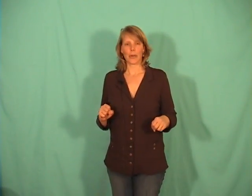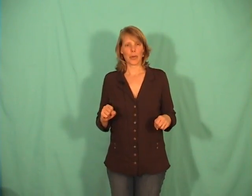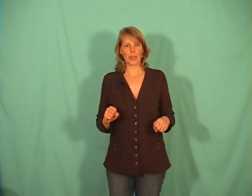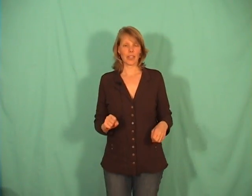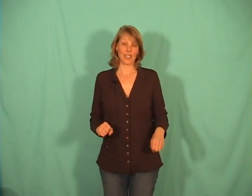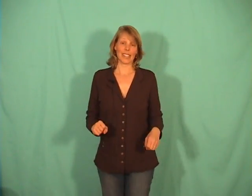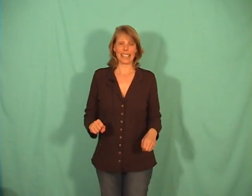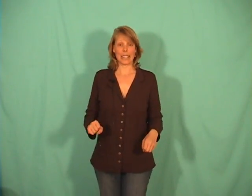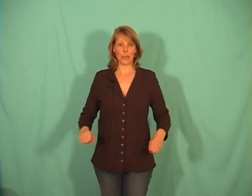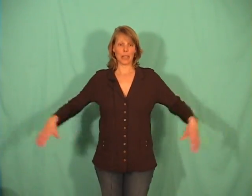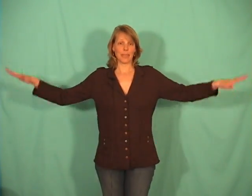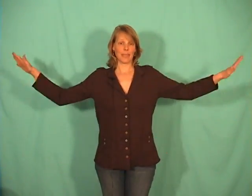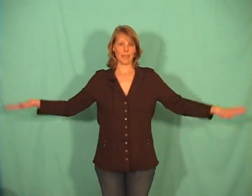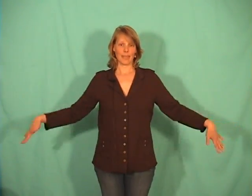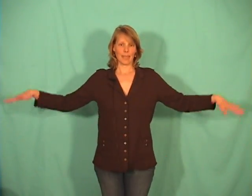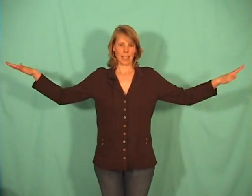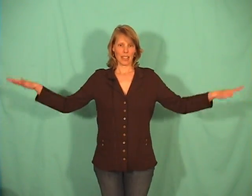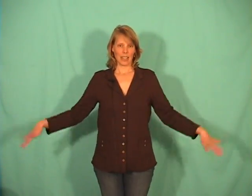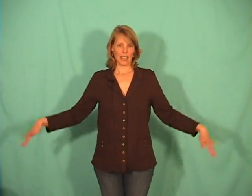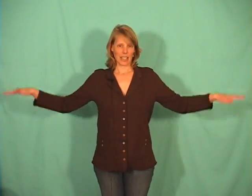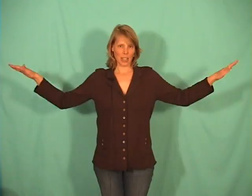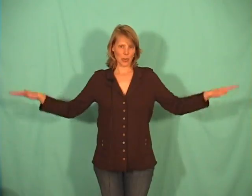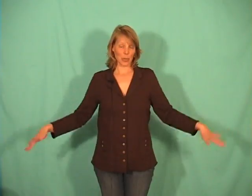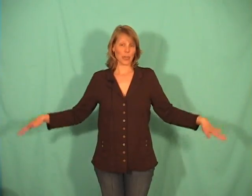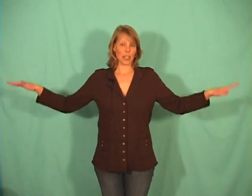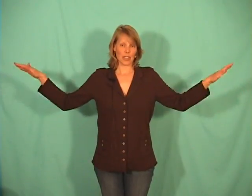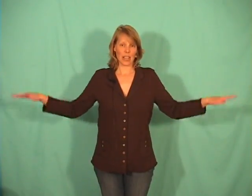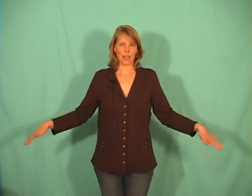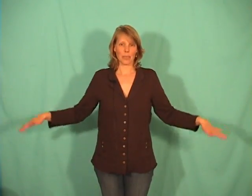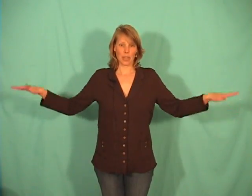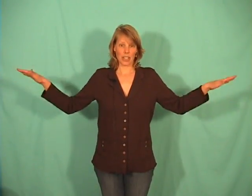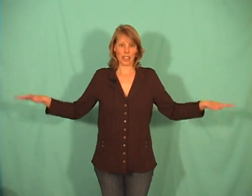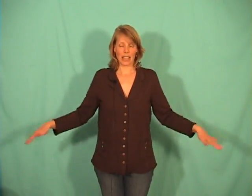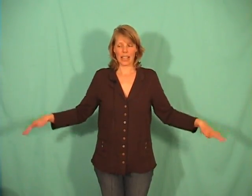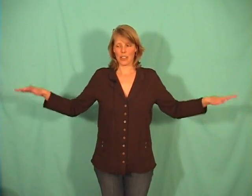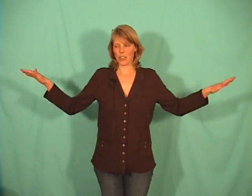Bird, this is an easy one. And kids will do this at a pretty young age.